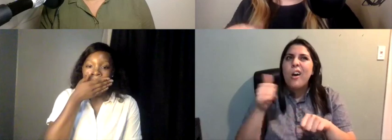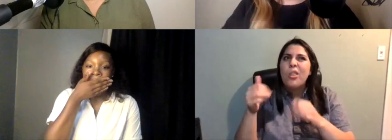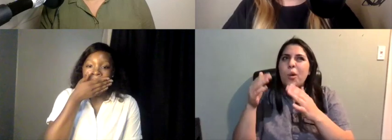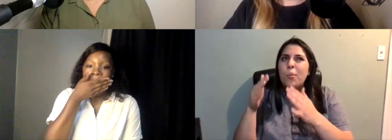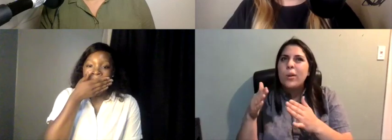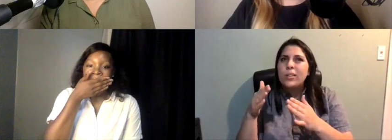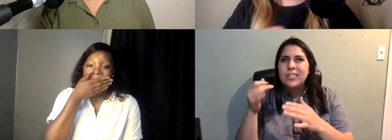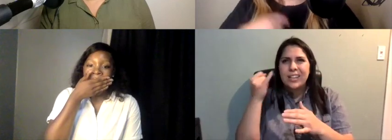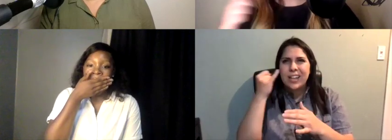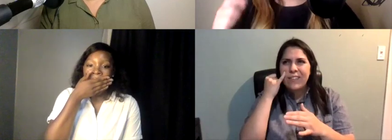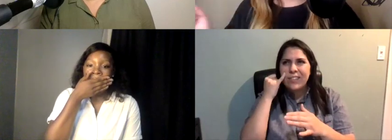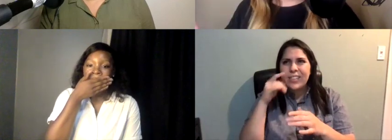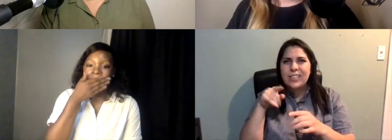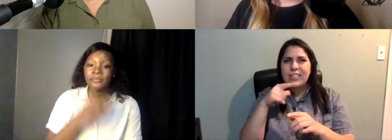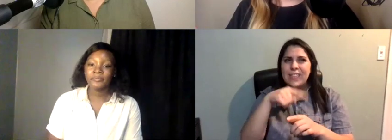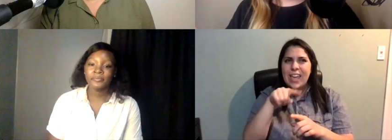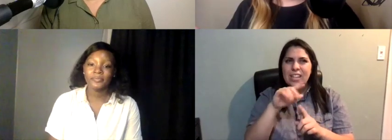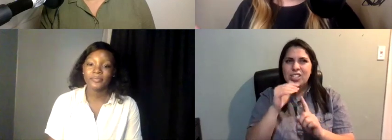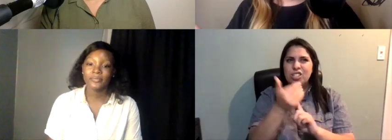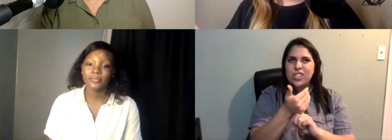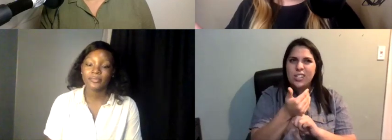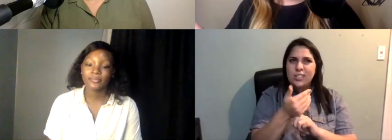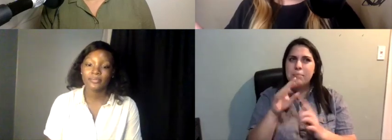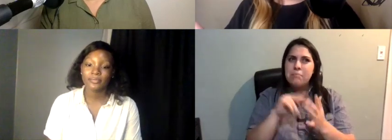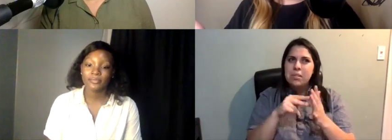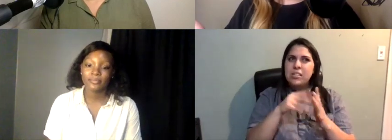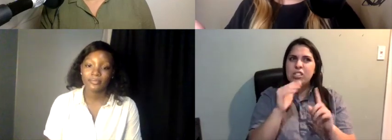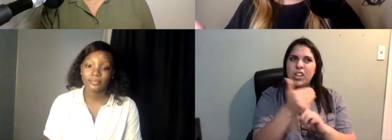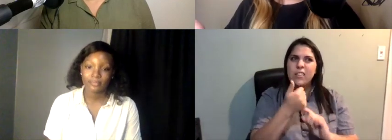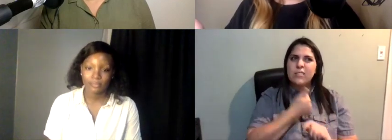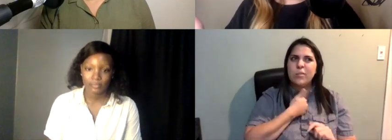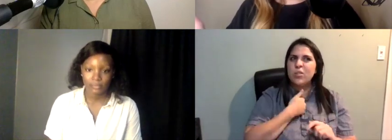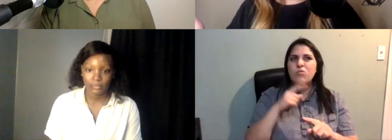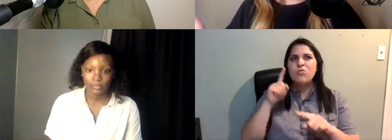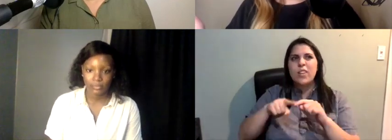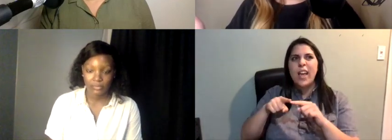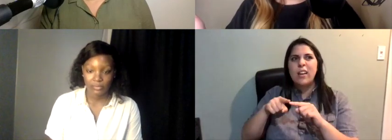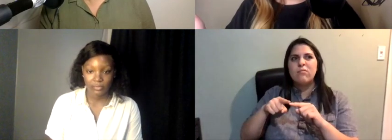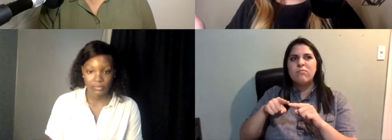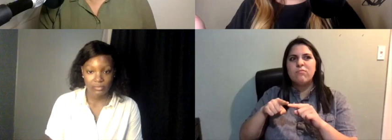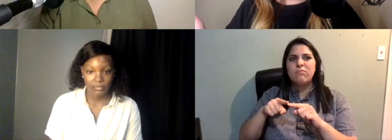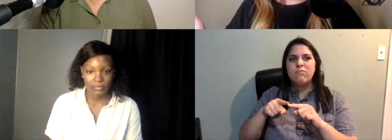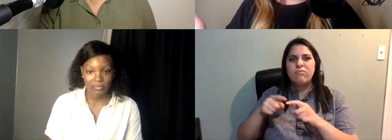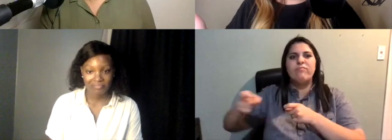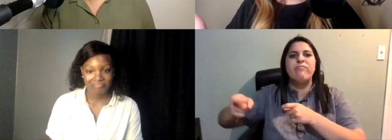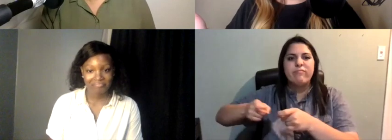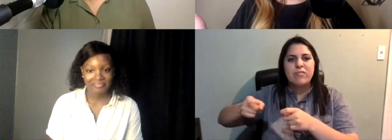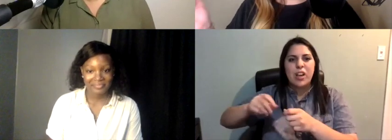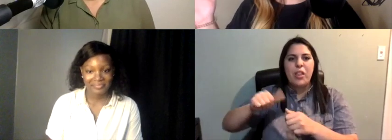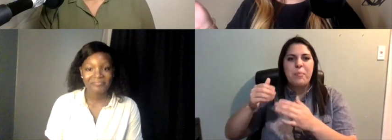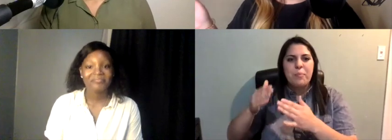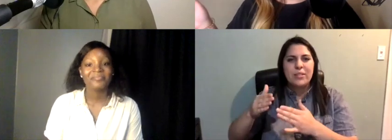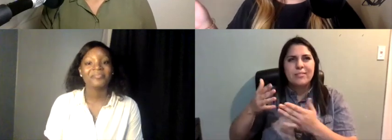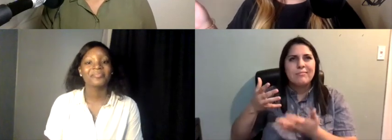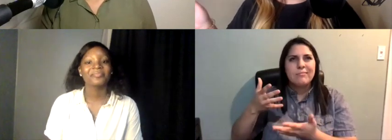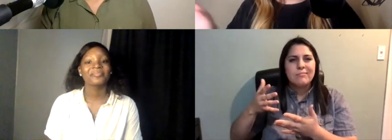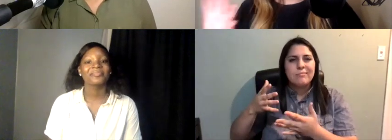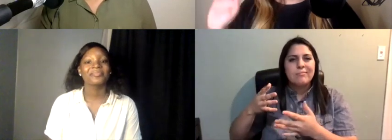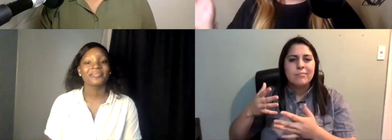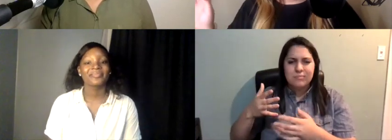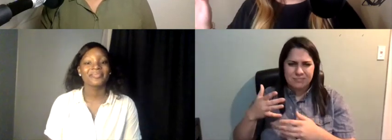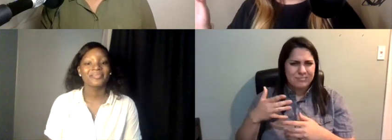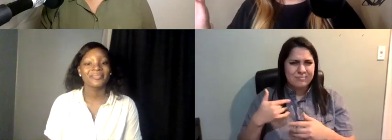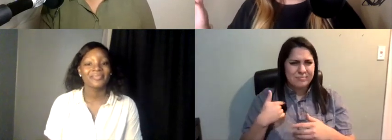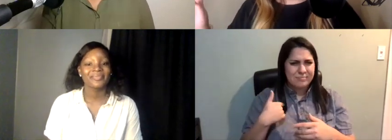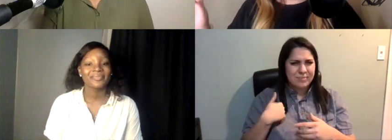they're cheating on themselves, because you can't own a person. What do you think about that? I was watching E! Nightly Pop, which